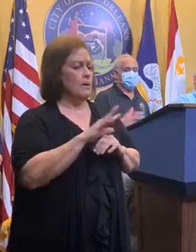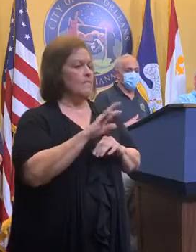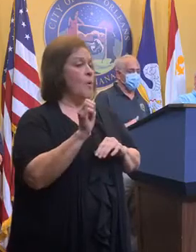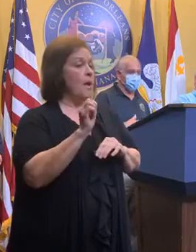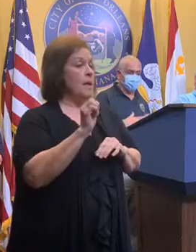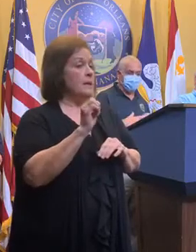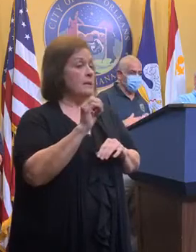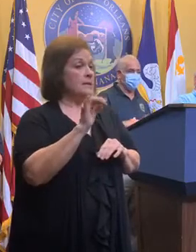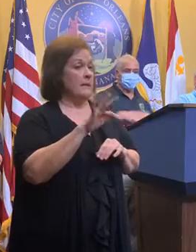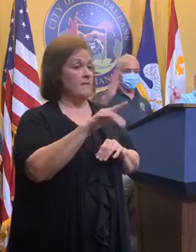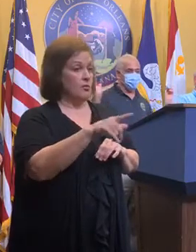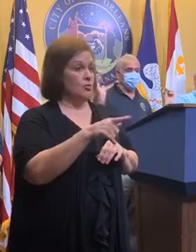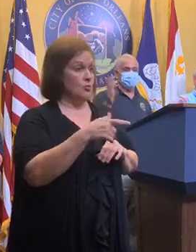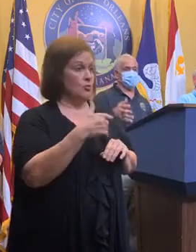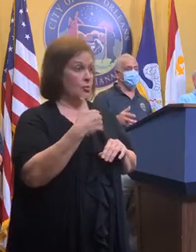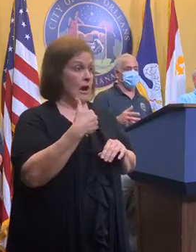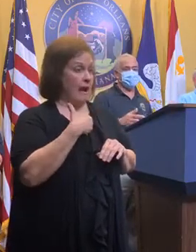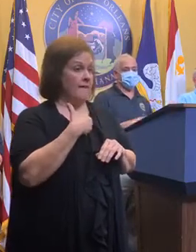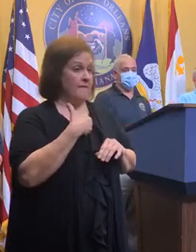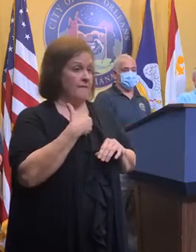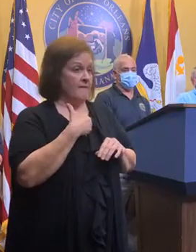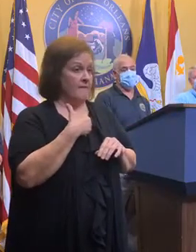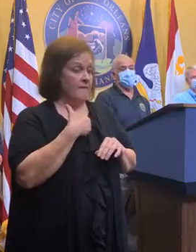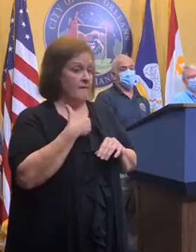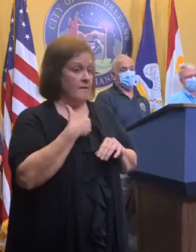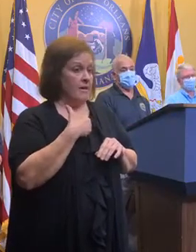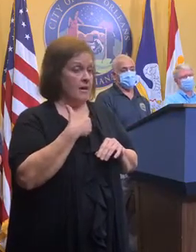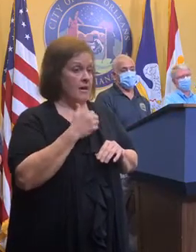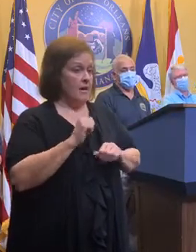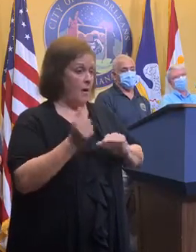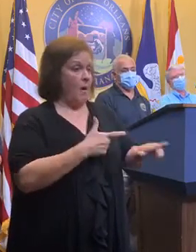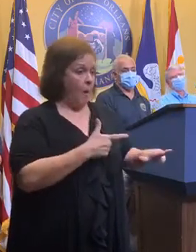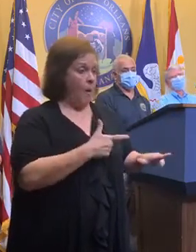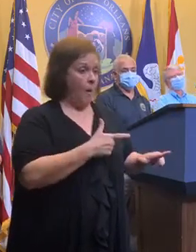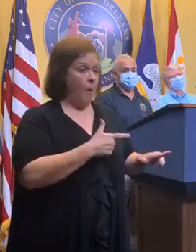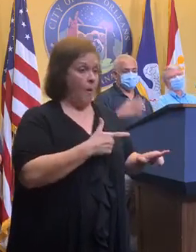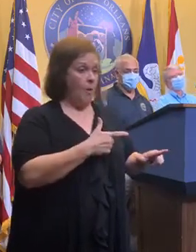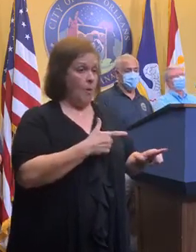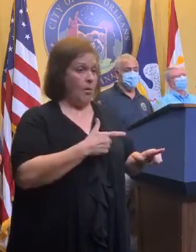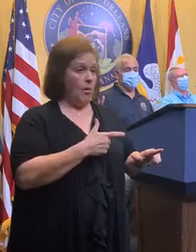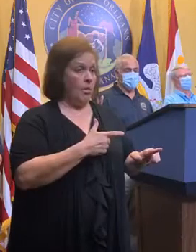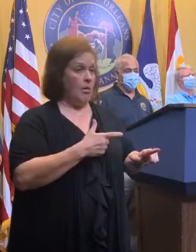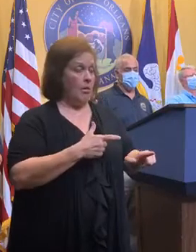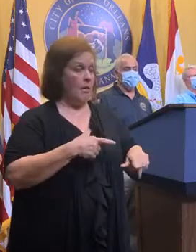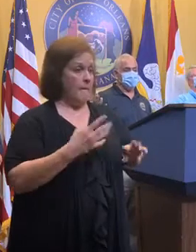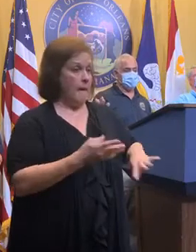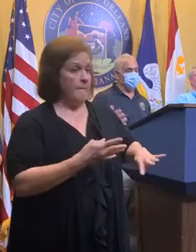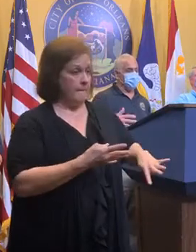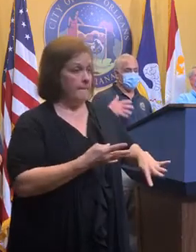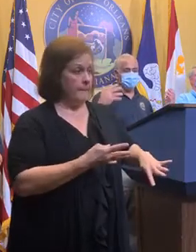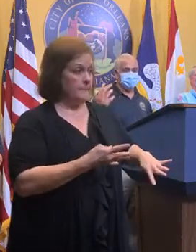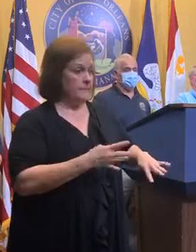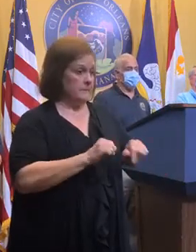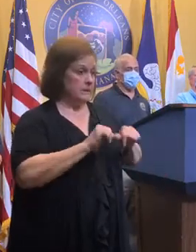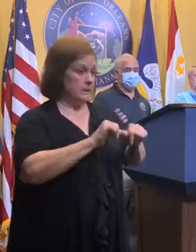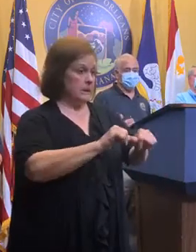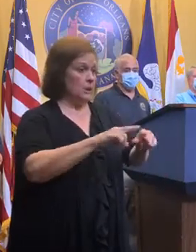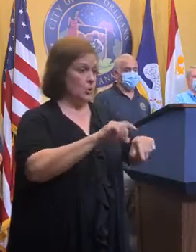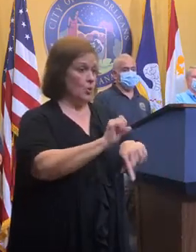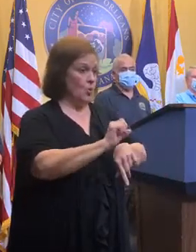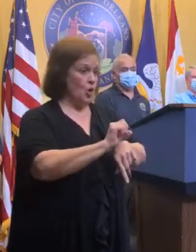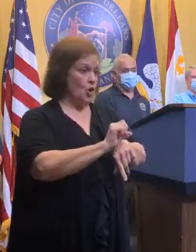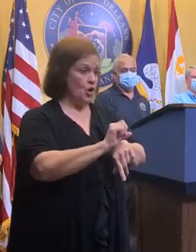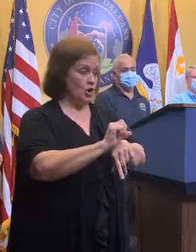40 is when you throw every single pump at an event that is 8 hours long and it's